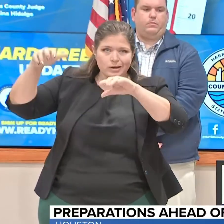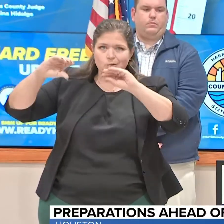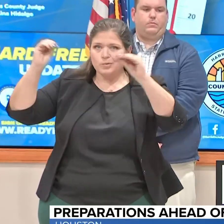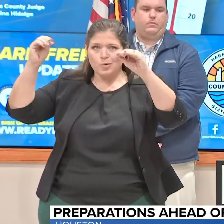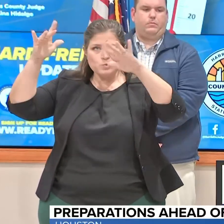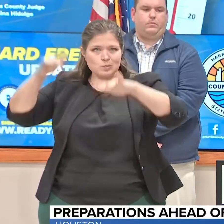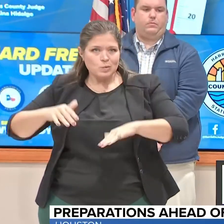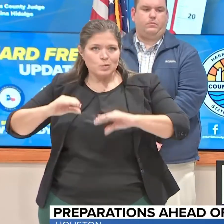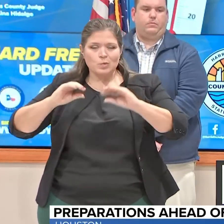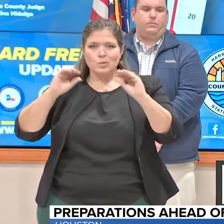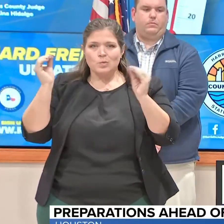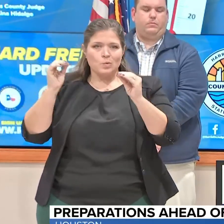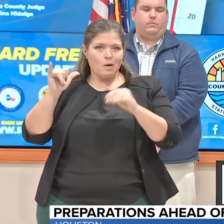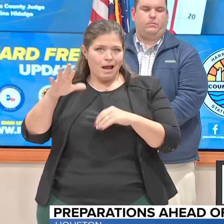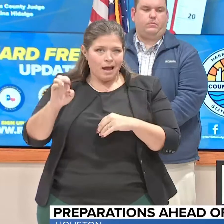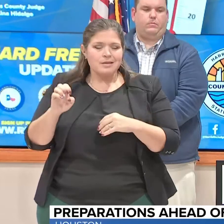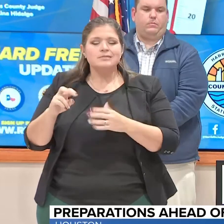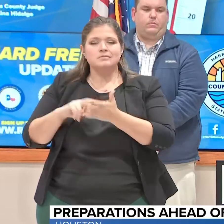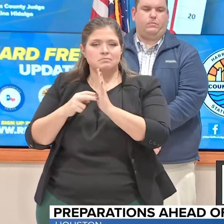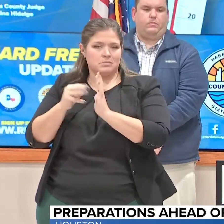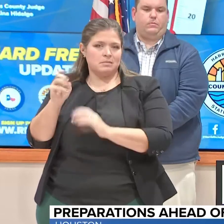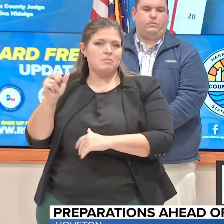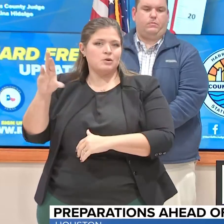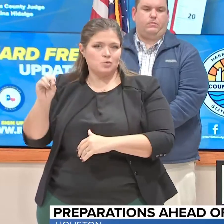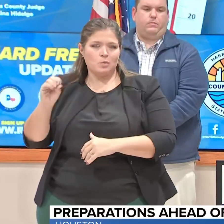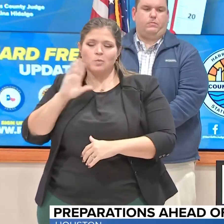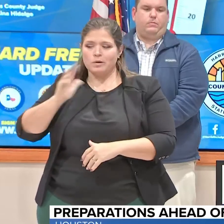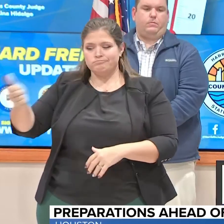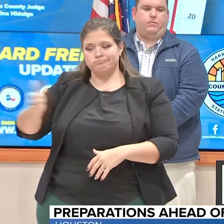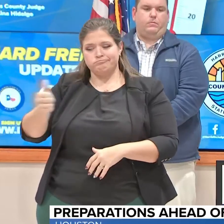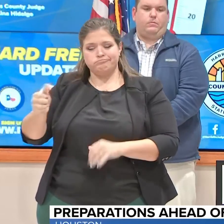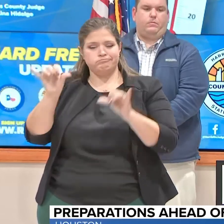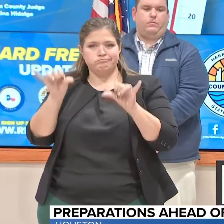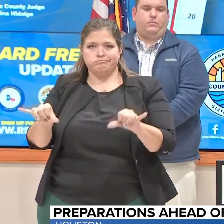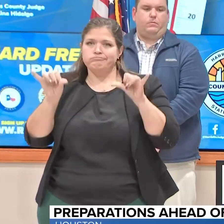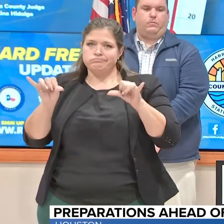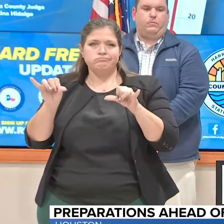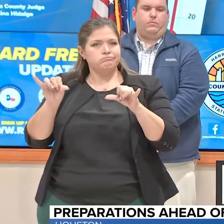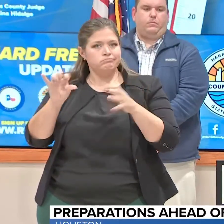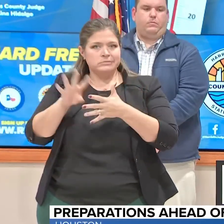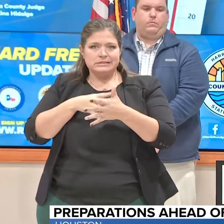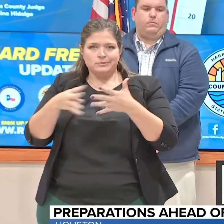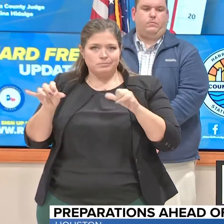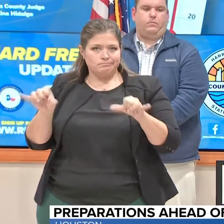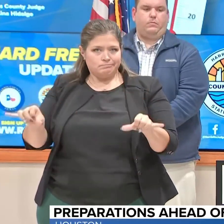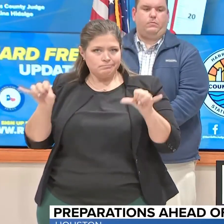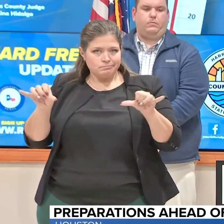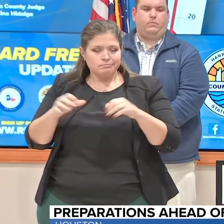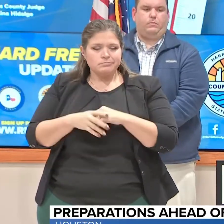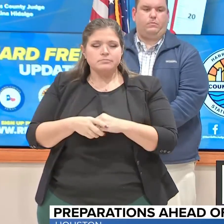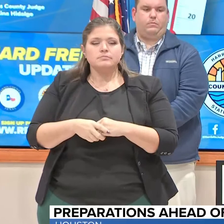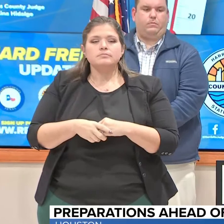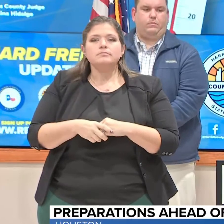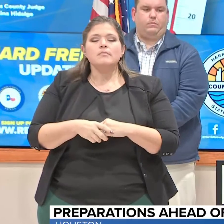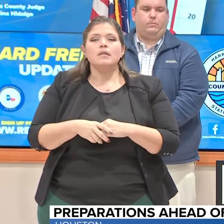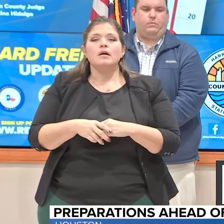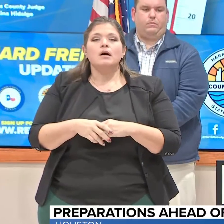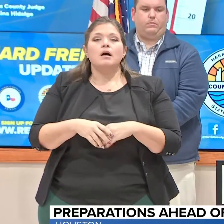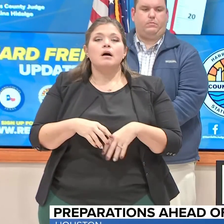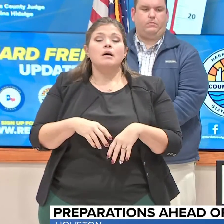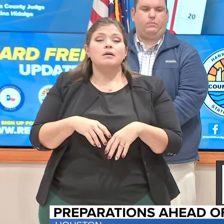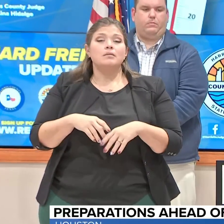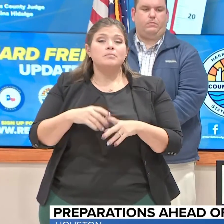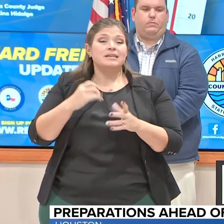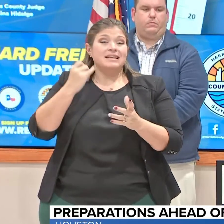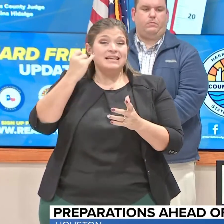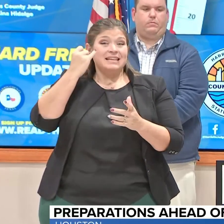our roads. Metro will continue to operate on their schedule. And if in some cases, for example, people